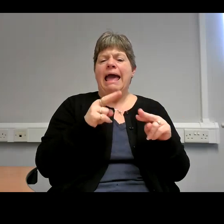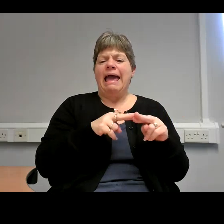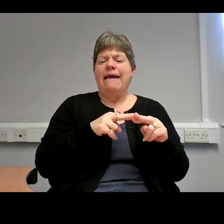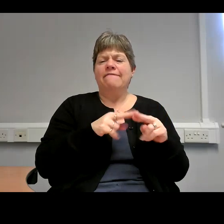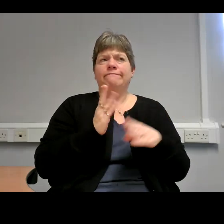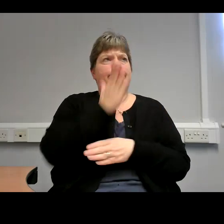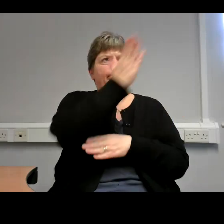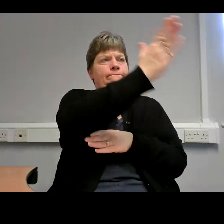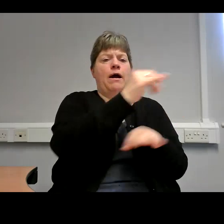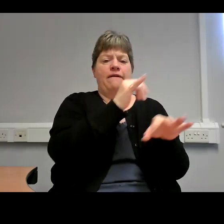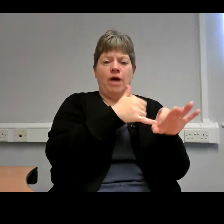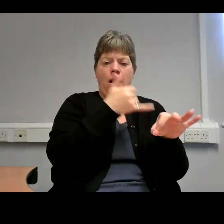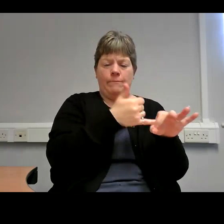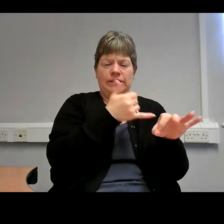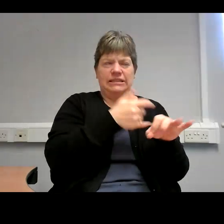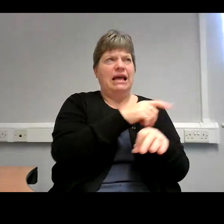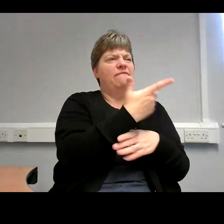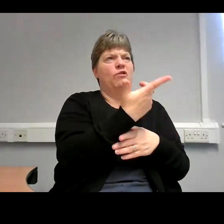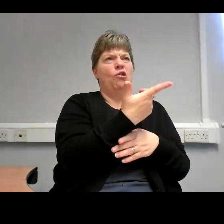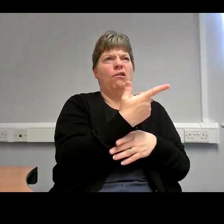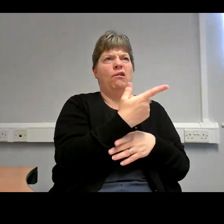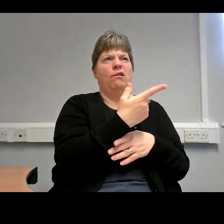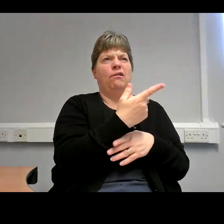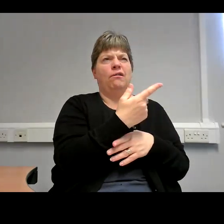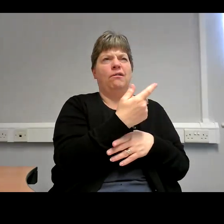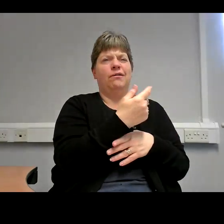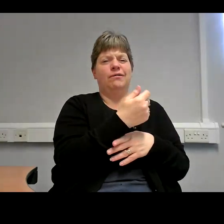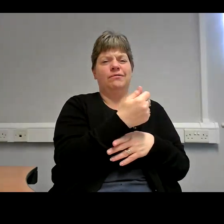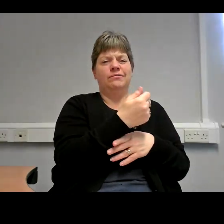community pharmacy for one of the